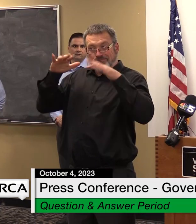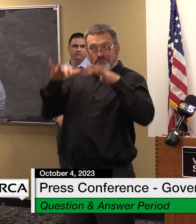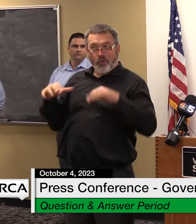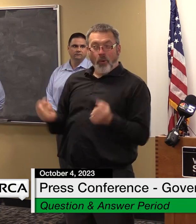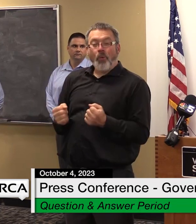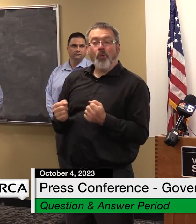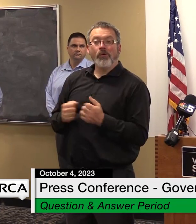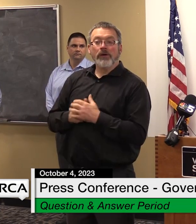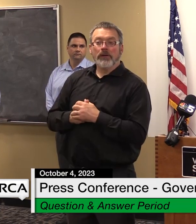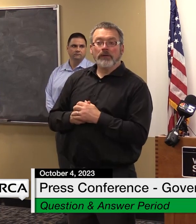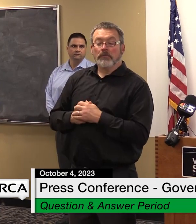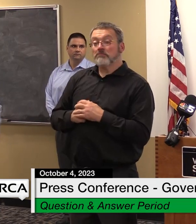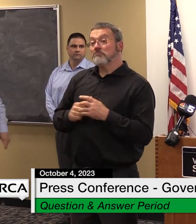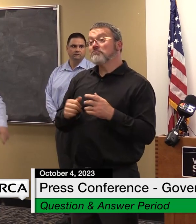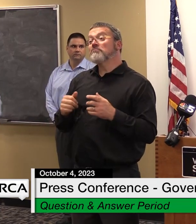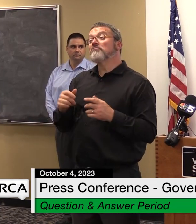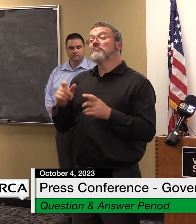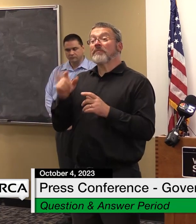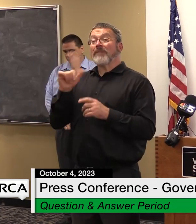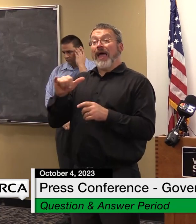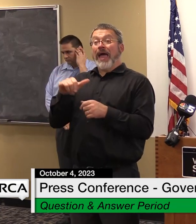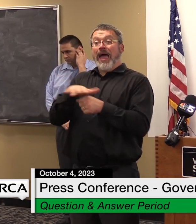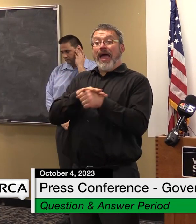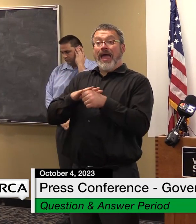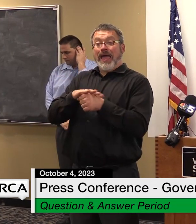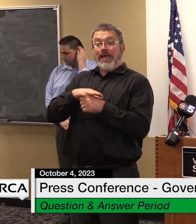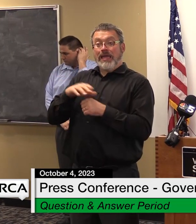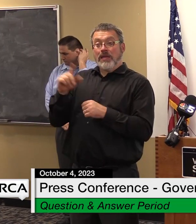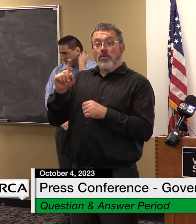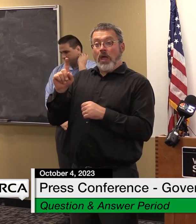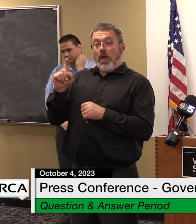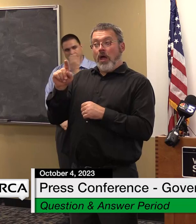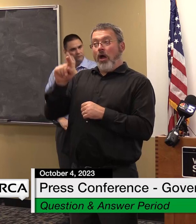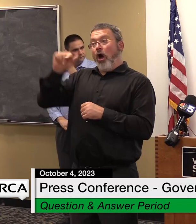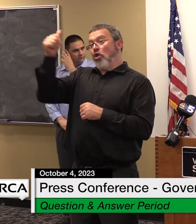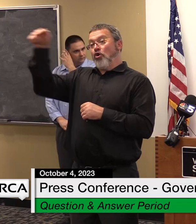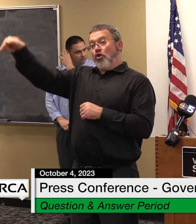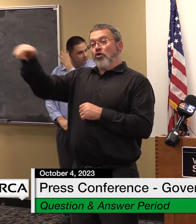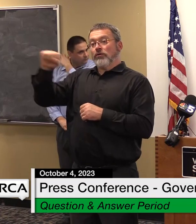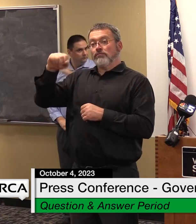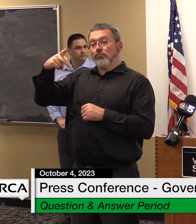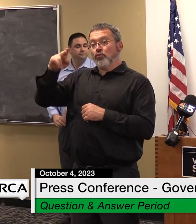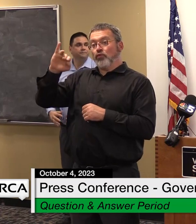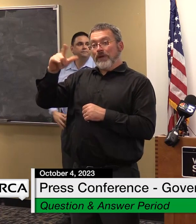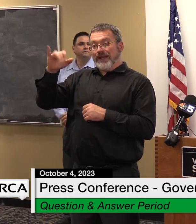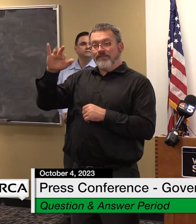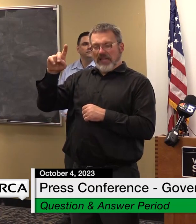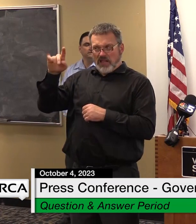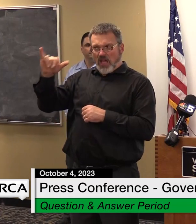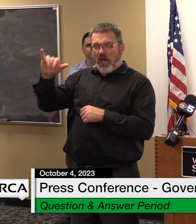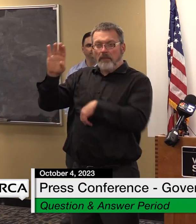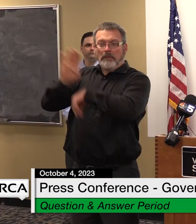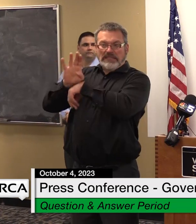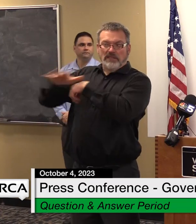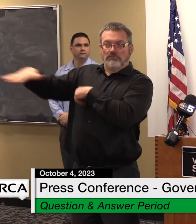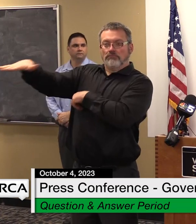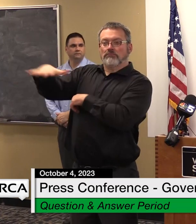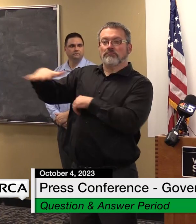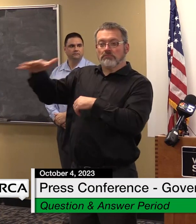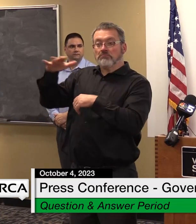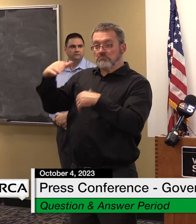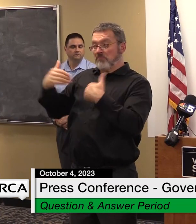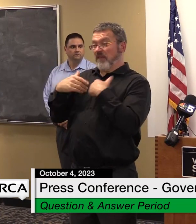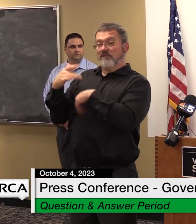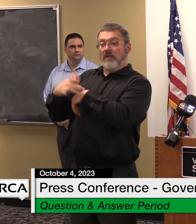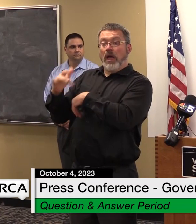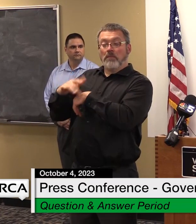the location in Springfield area, it's a commercial park, and so there are pads available there. If people are